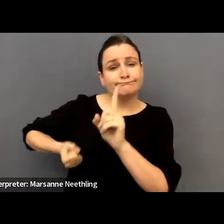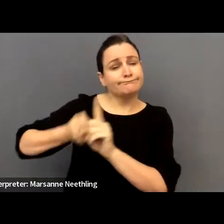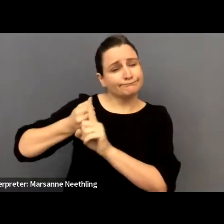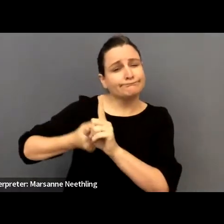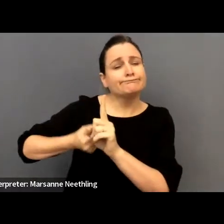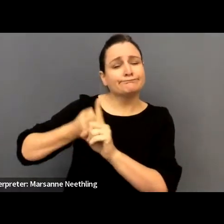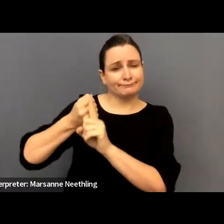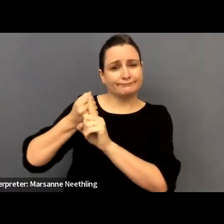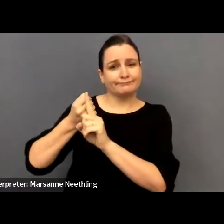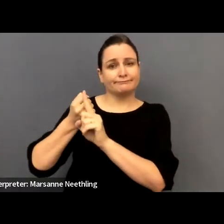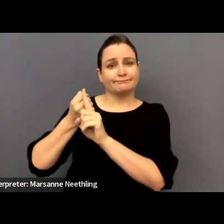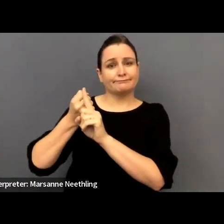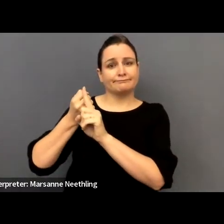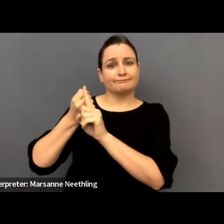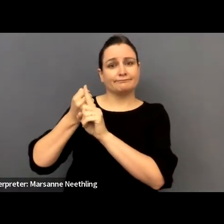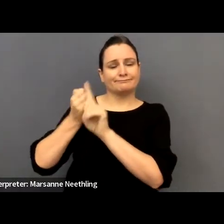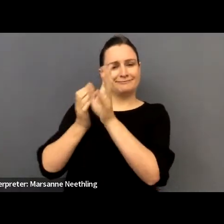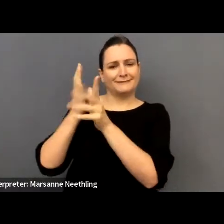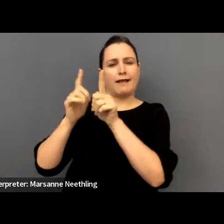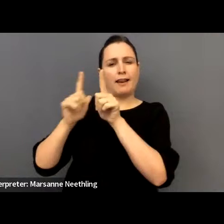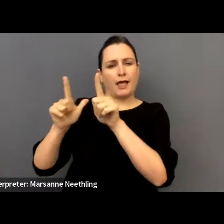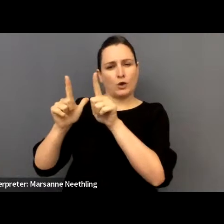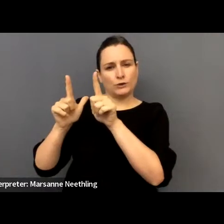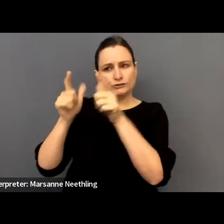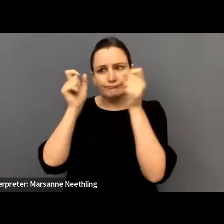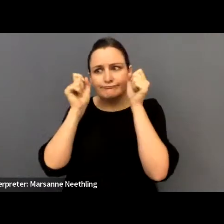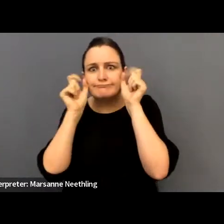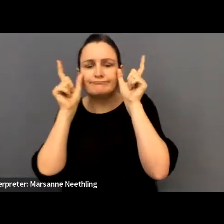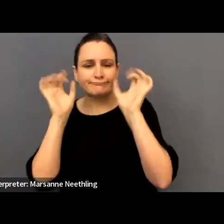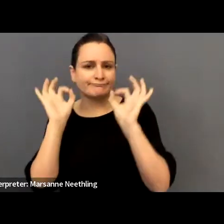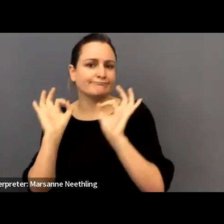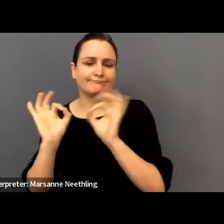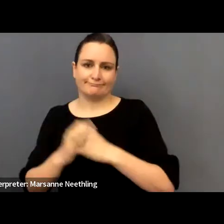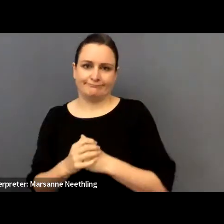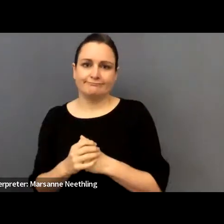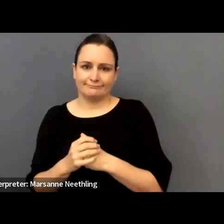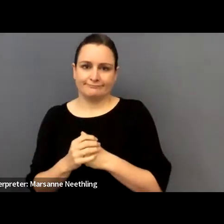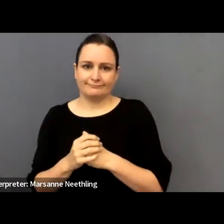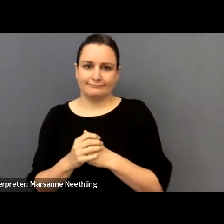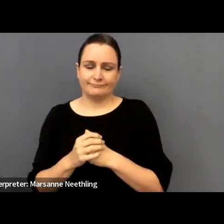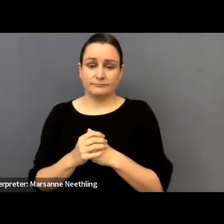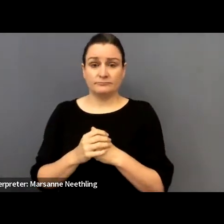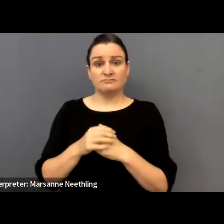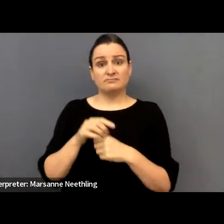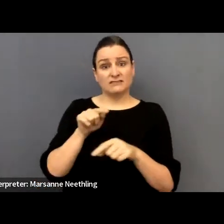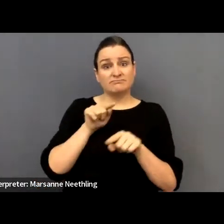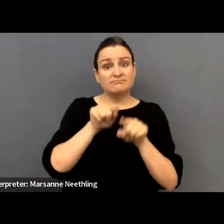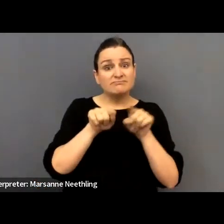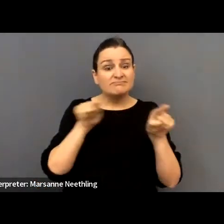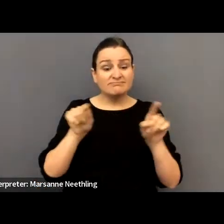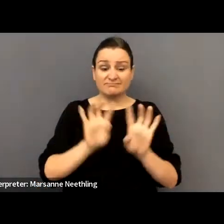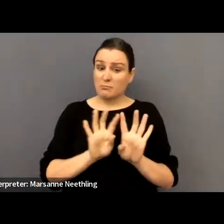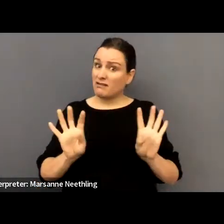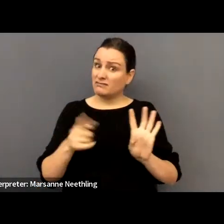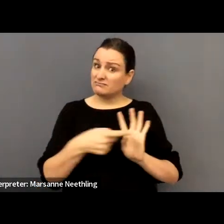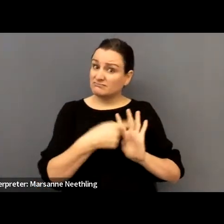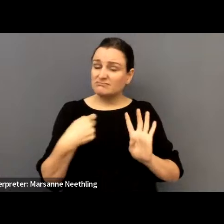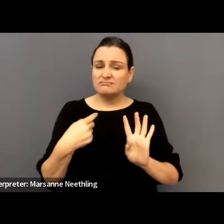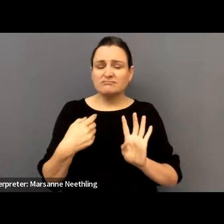also persons who lived in the world of the deaf, engage extensively with deaf